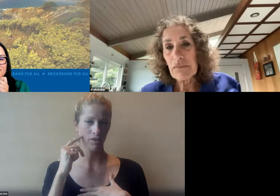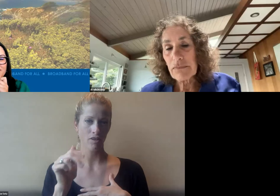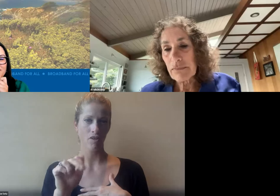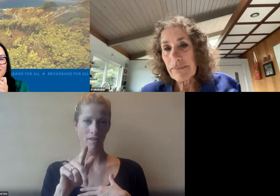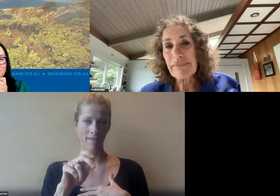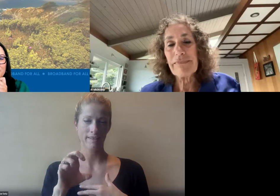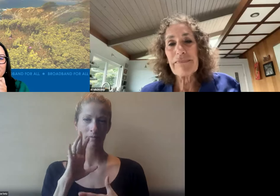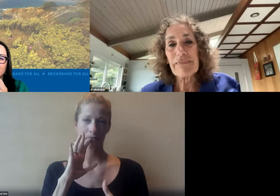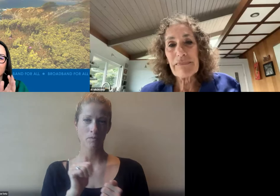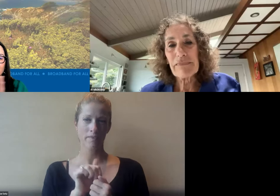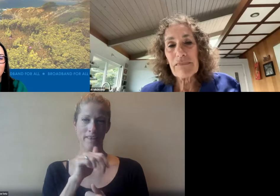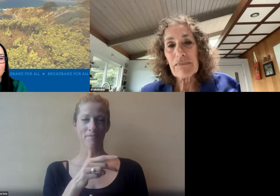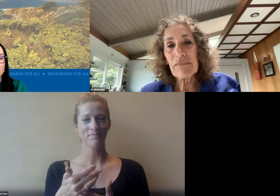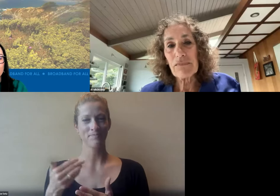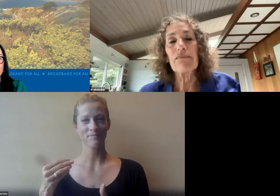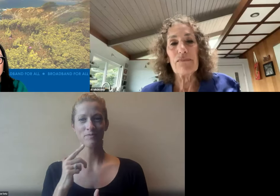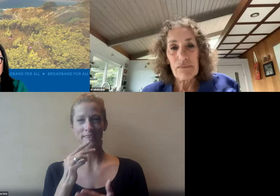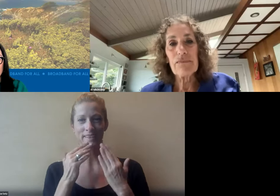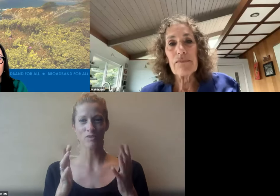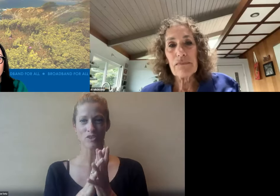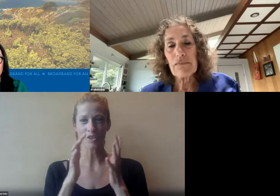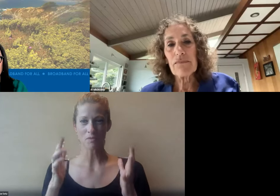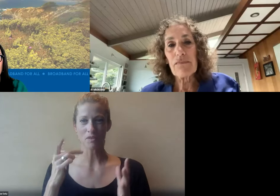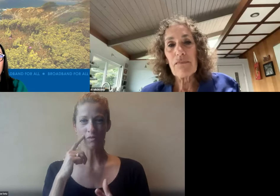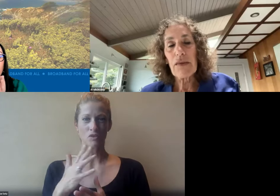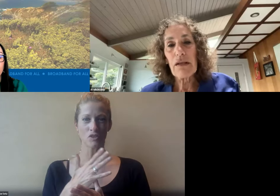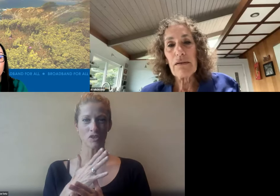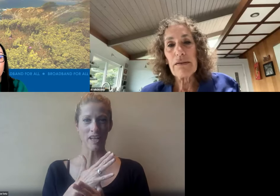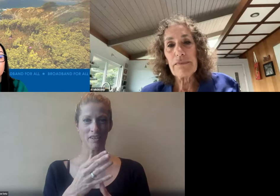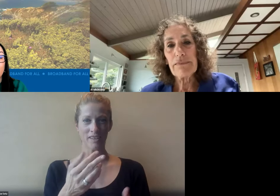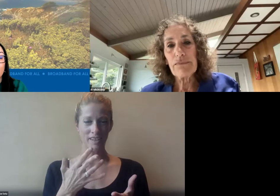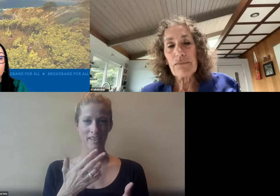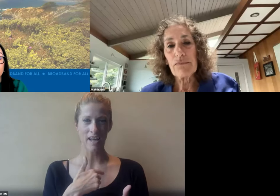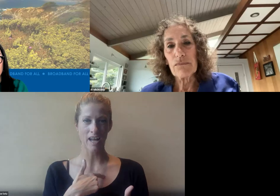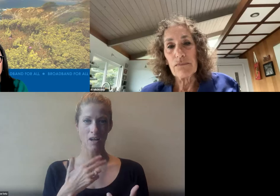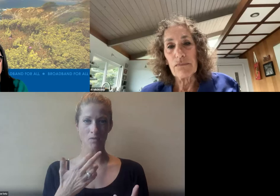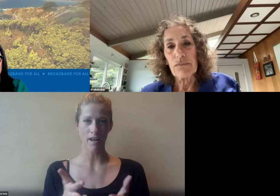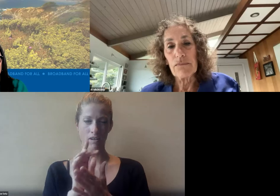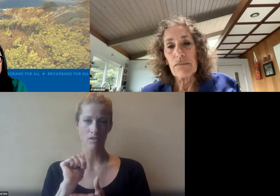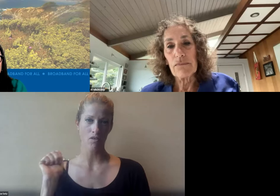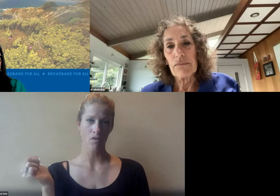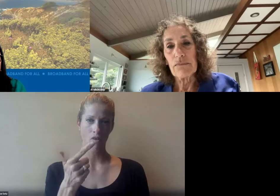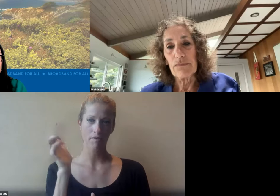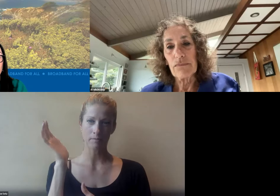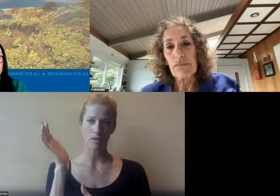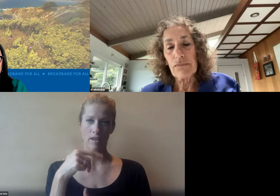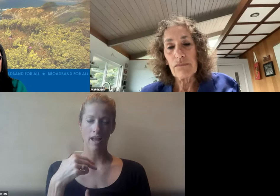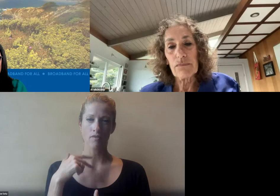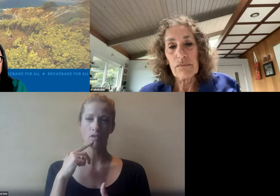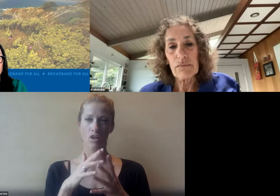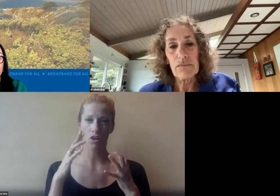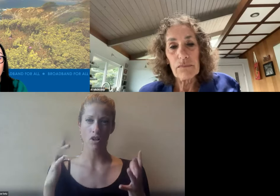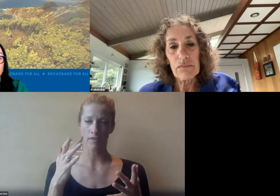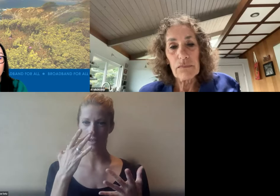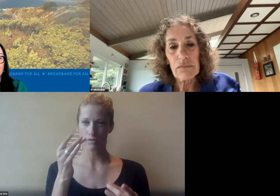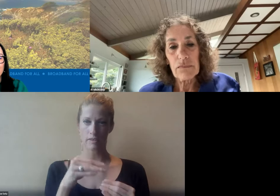were at Seaside. So Arlene, thank you so much for sharing. I'm going to ask all of the speakers. There's a tremendous amount of interest